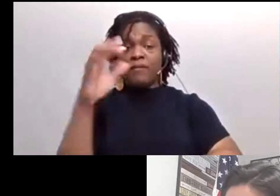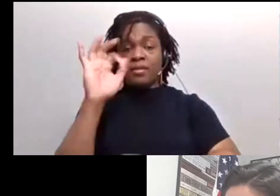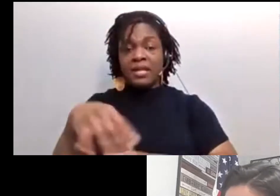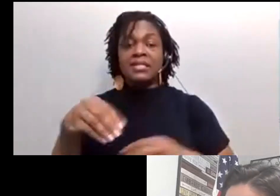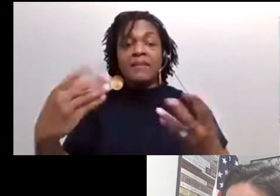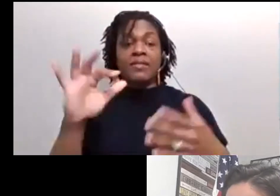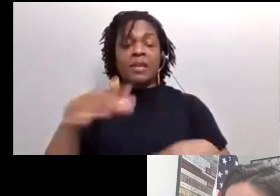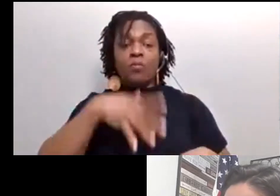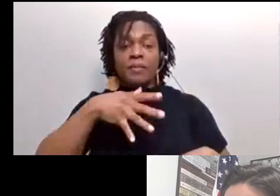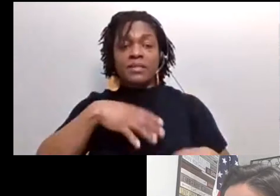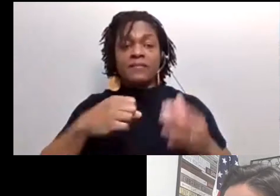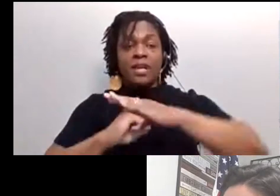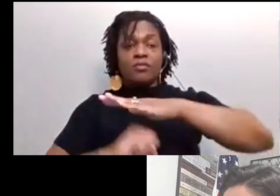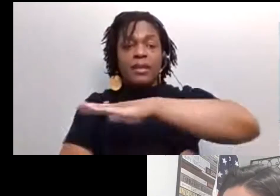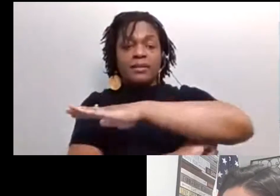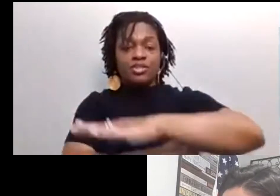the report.